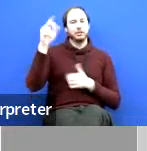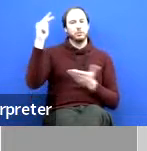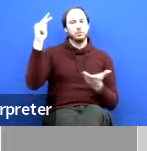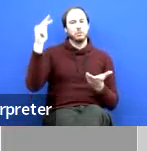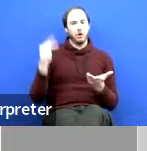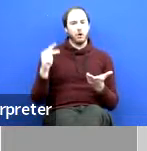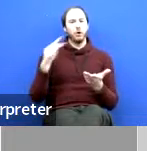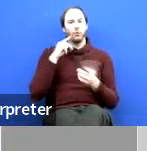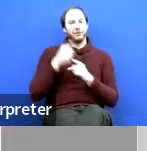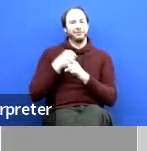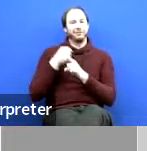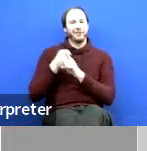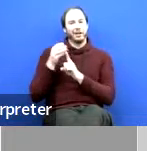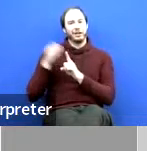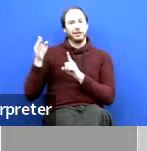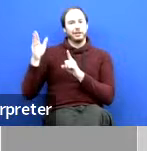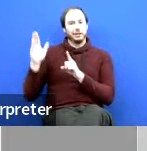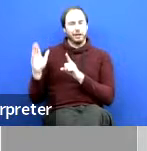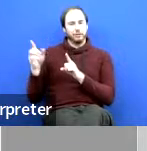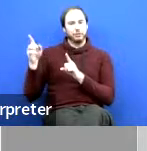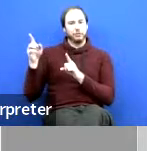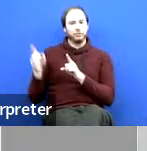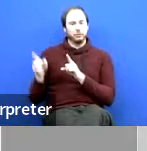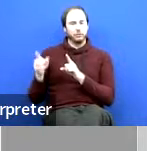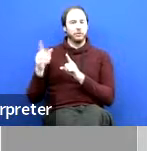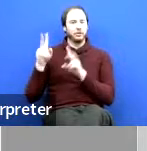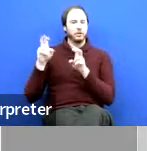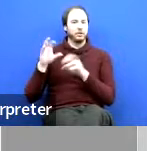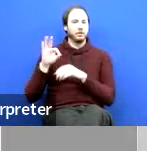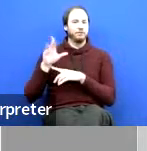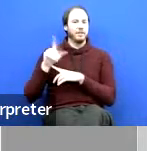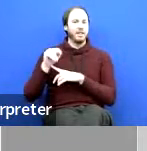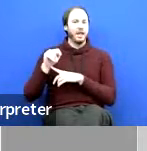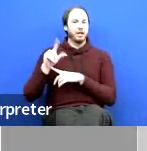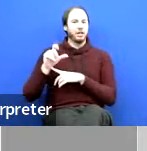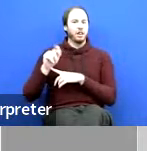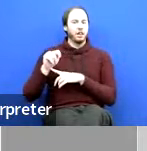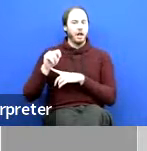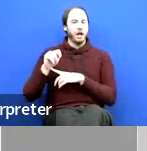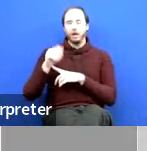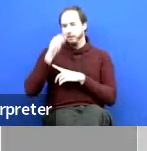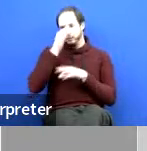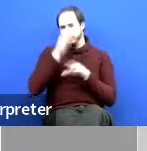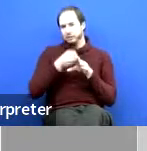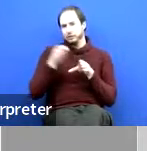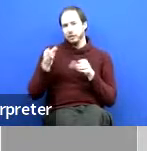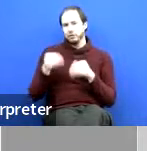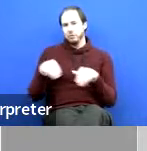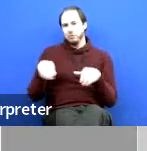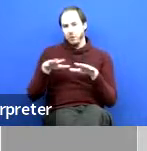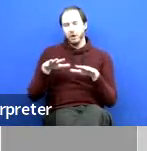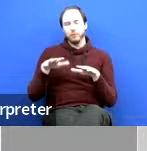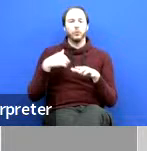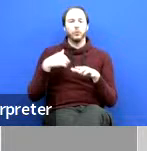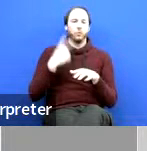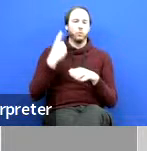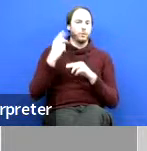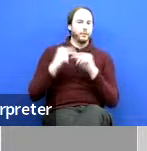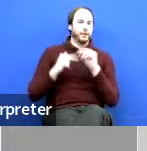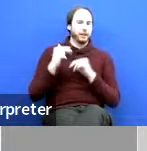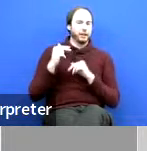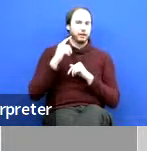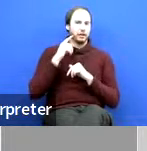affects the residential neighbor that has kind of a flag lot situation that sits on adjacent to our property. We had a building that